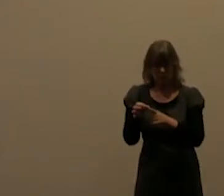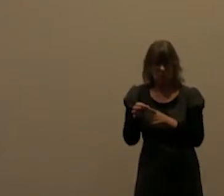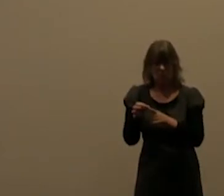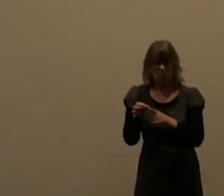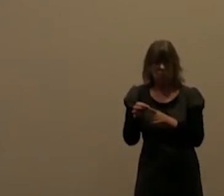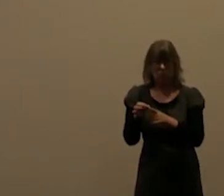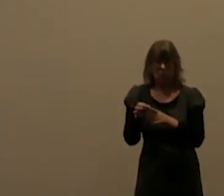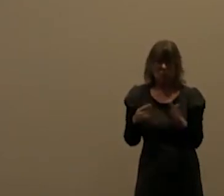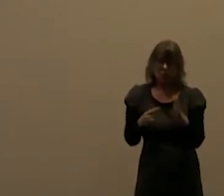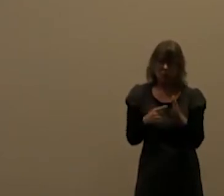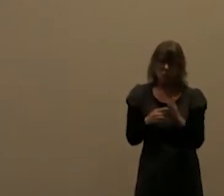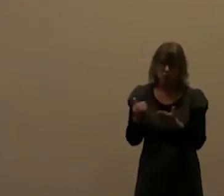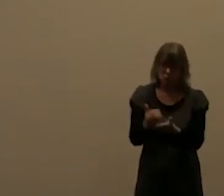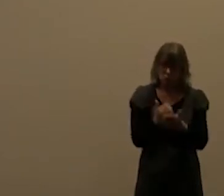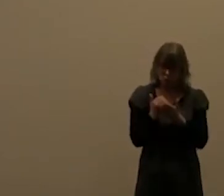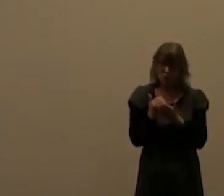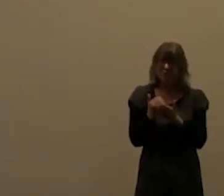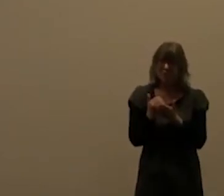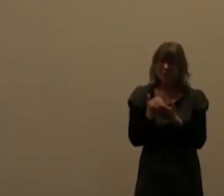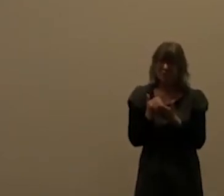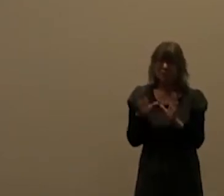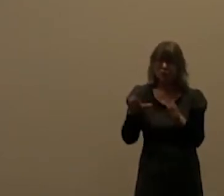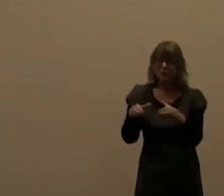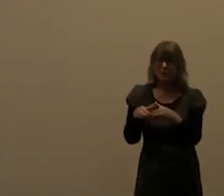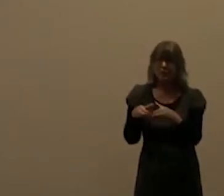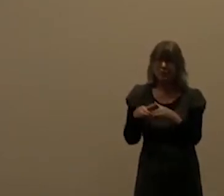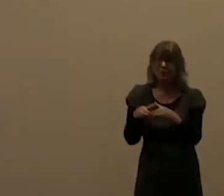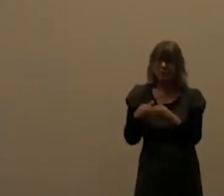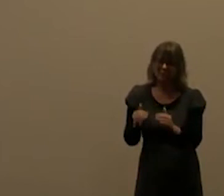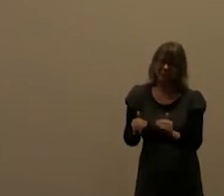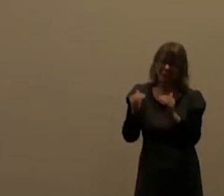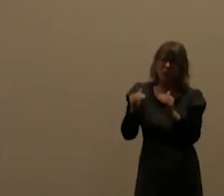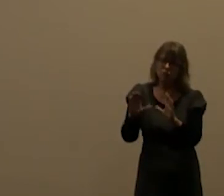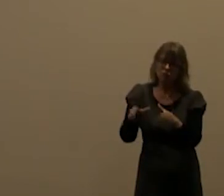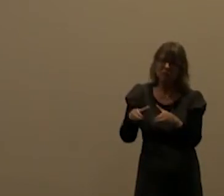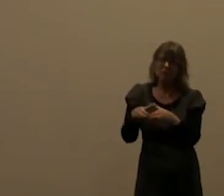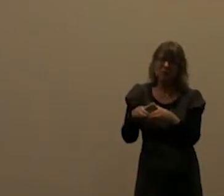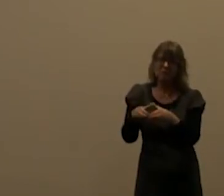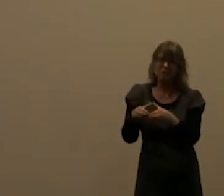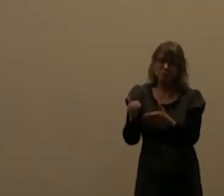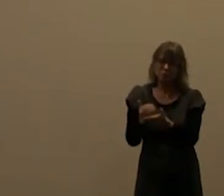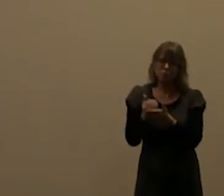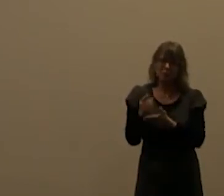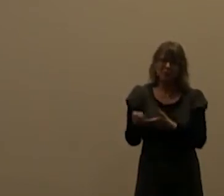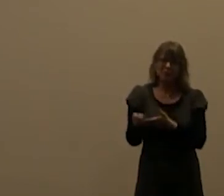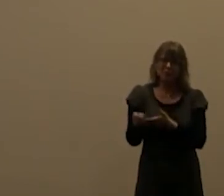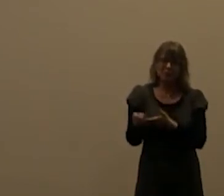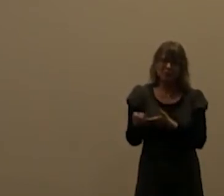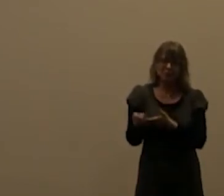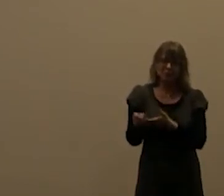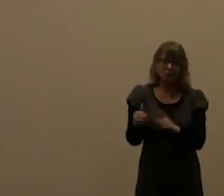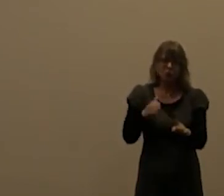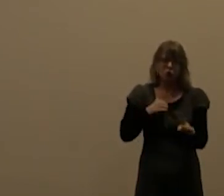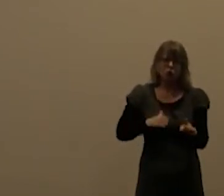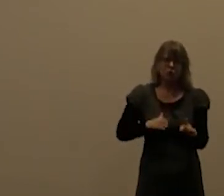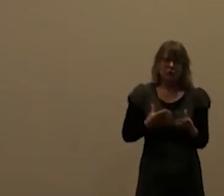to have the security layer that Teams offers for like and then kind of align to that security? And do you